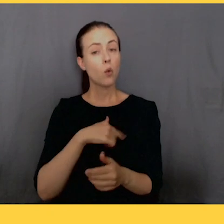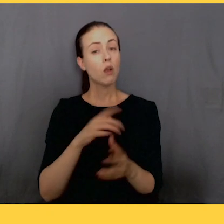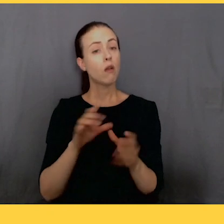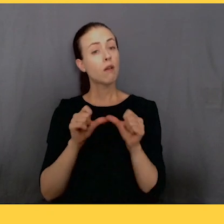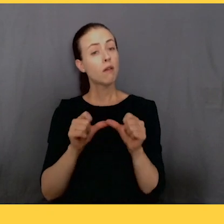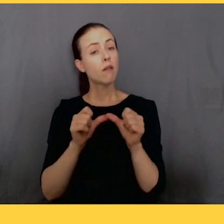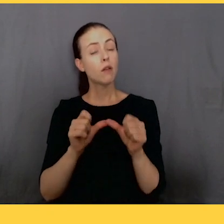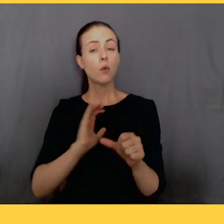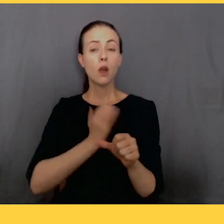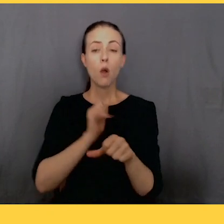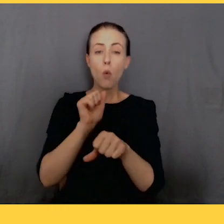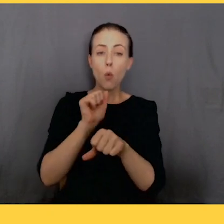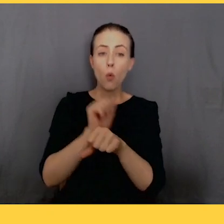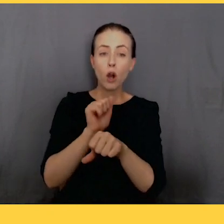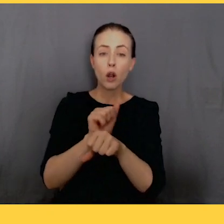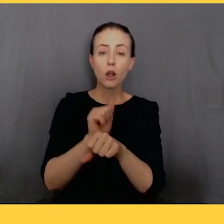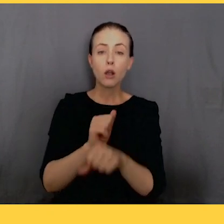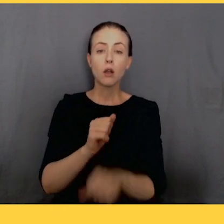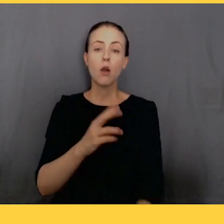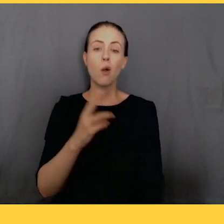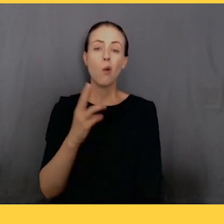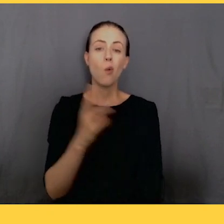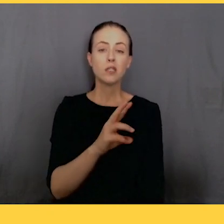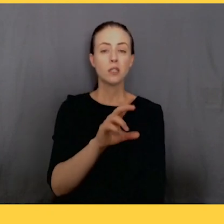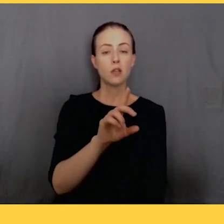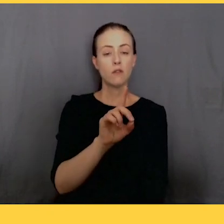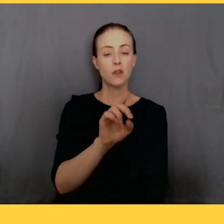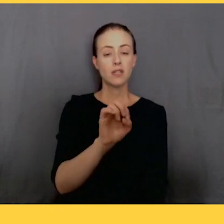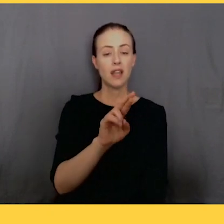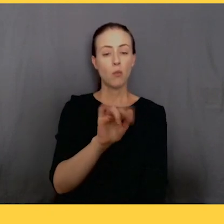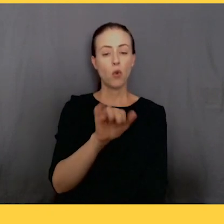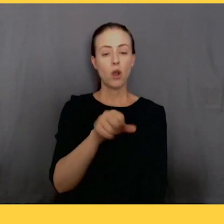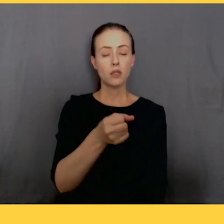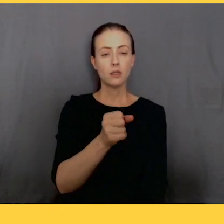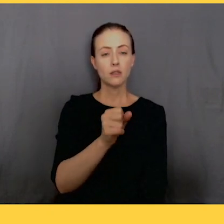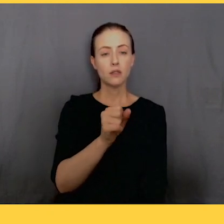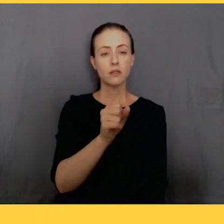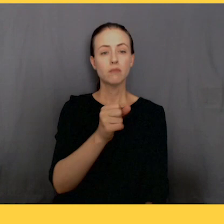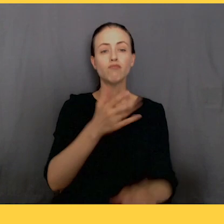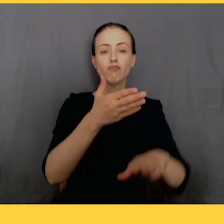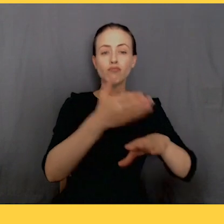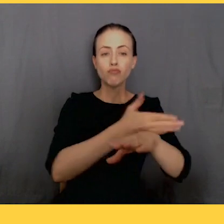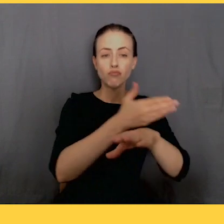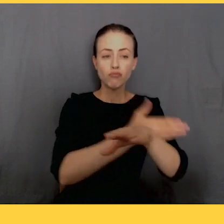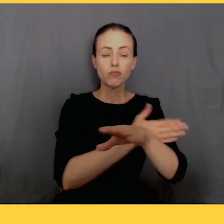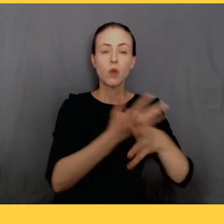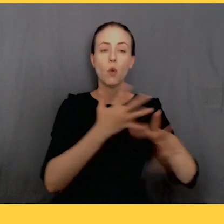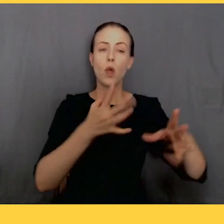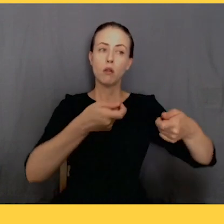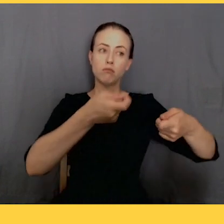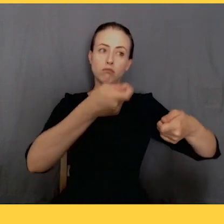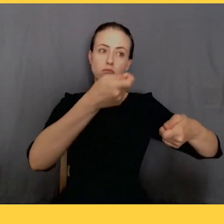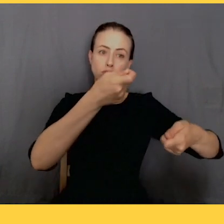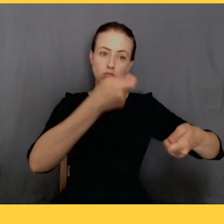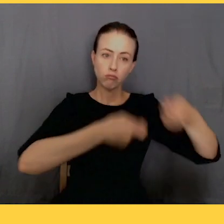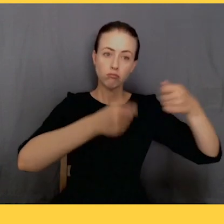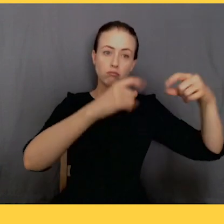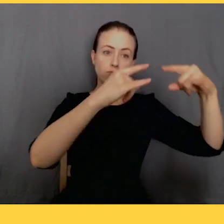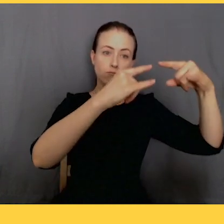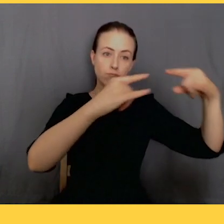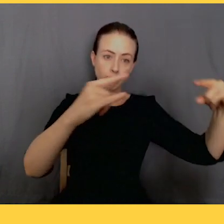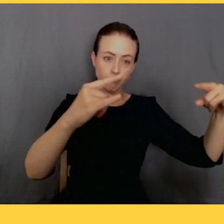work such as the West of Devers upgrade project in this area, where we are upgrading existing transmission lines between San